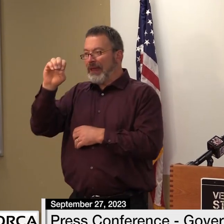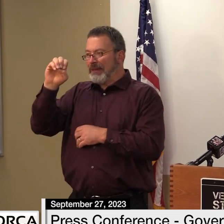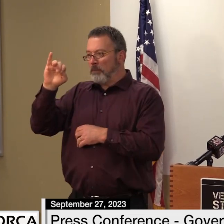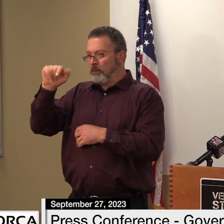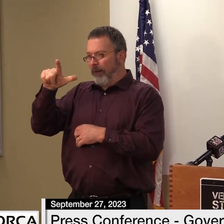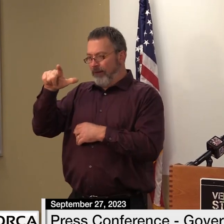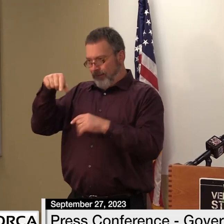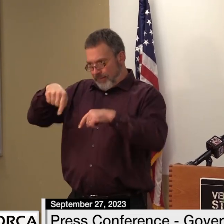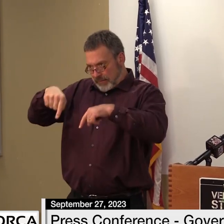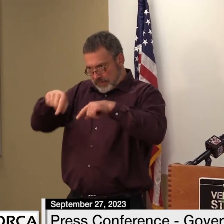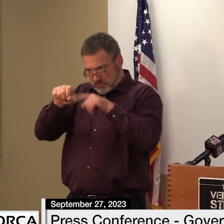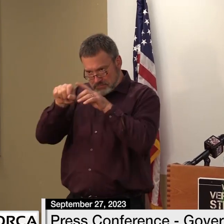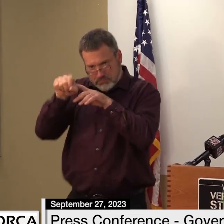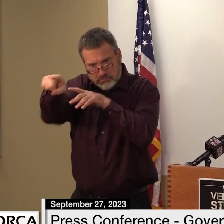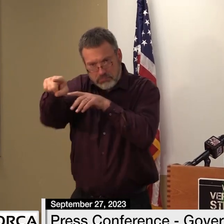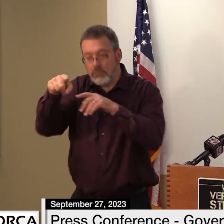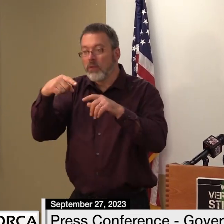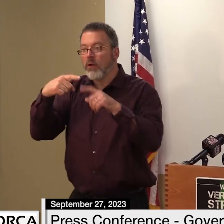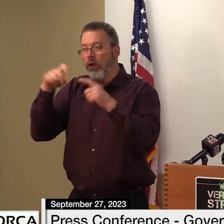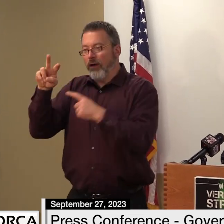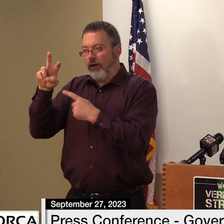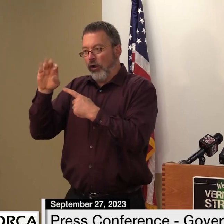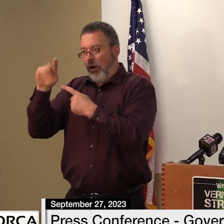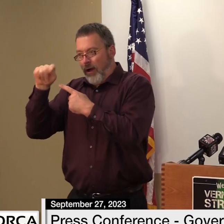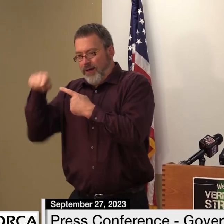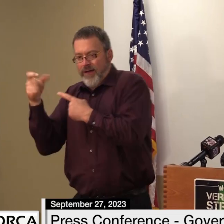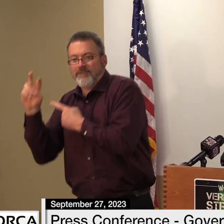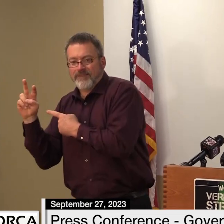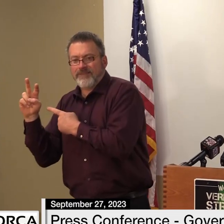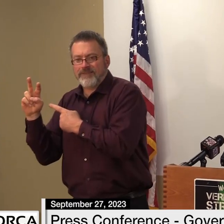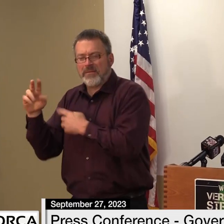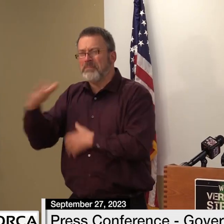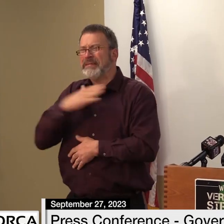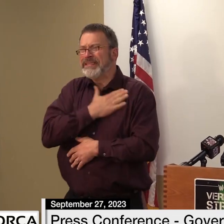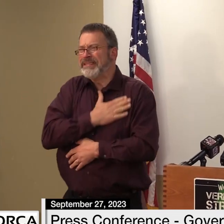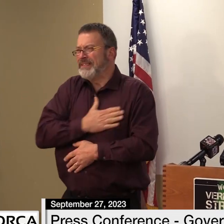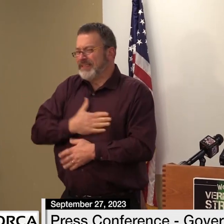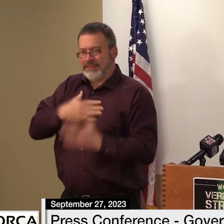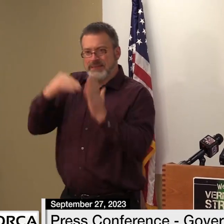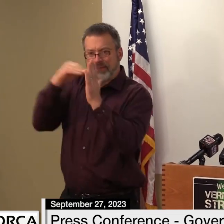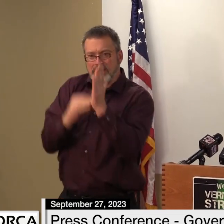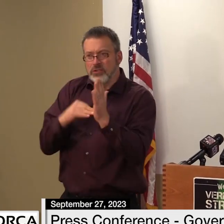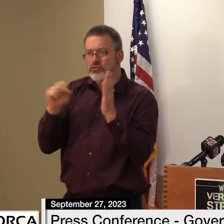So please complete the survey if you received it, so we can give you a helping hand.